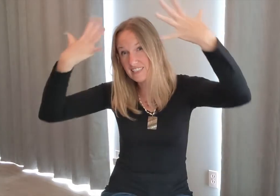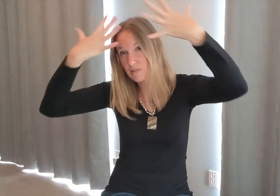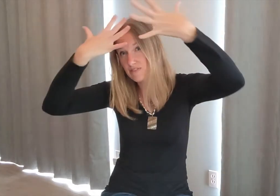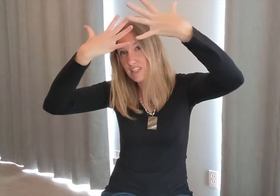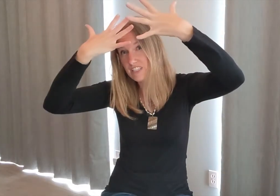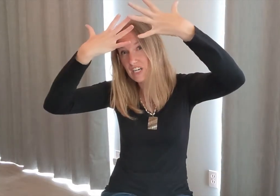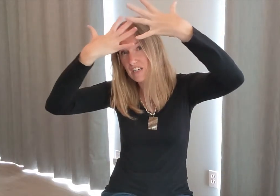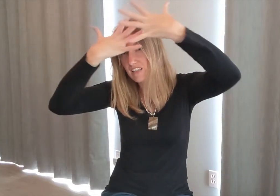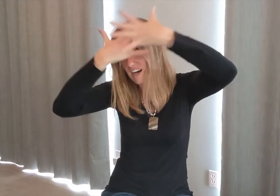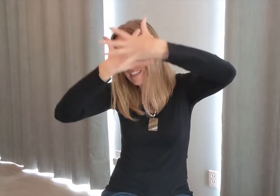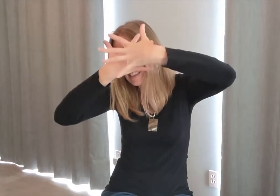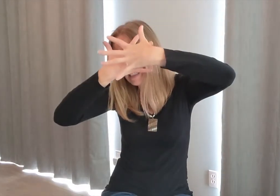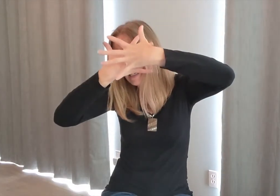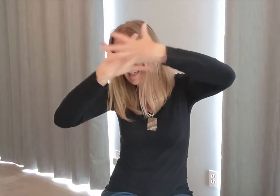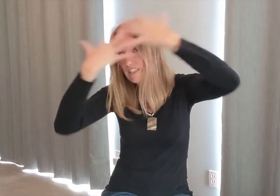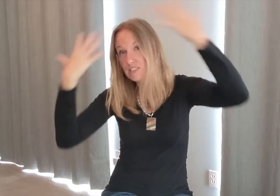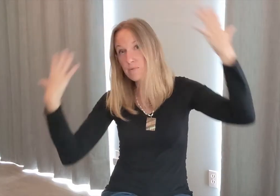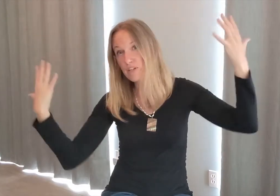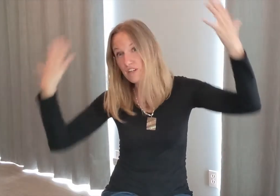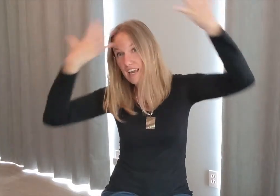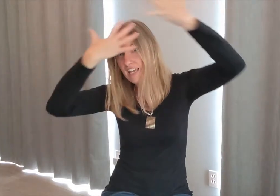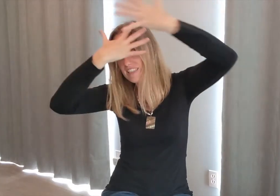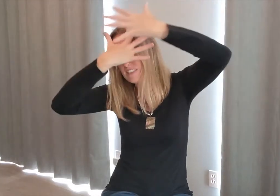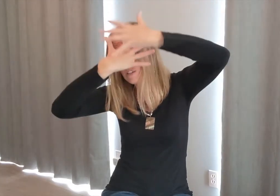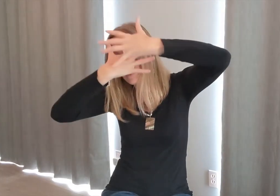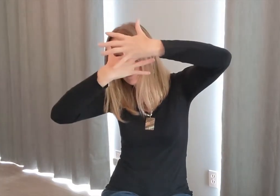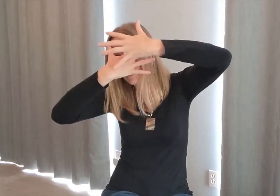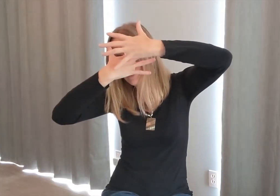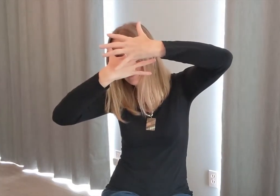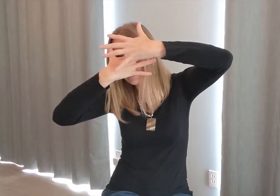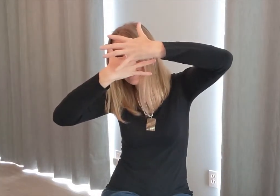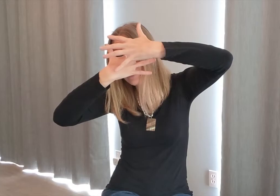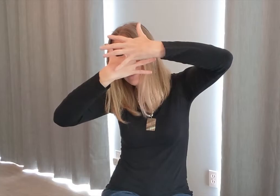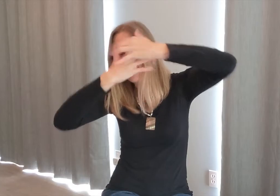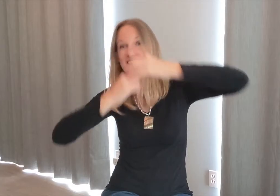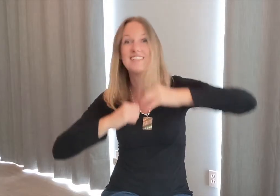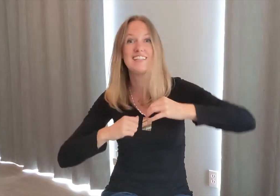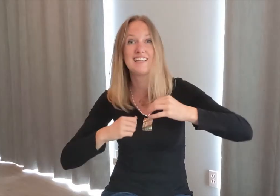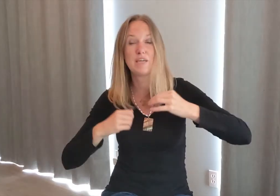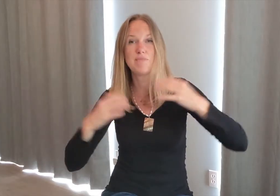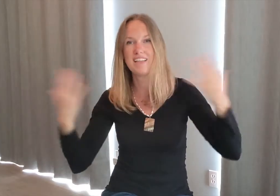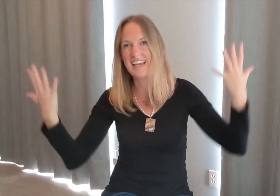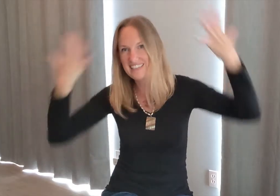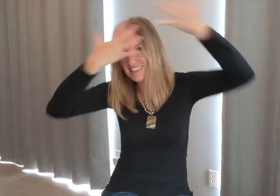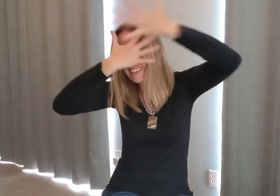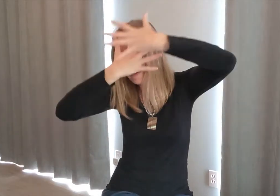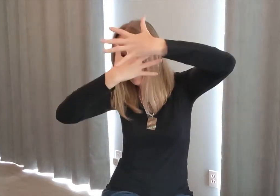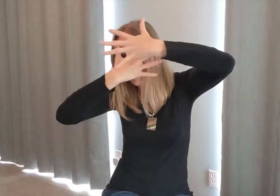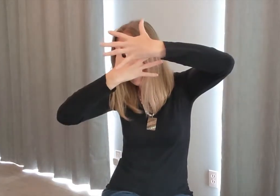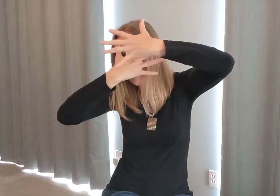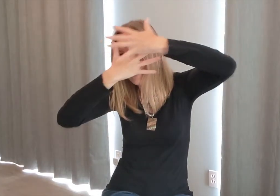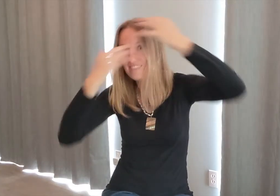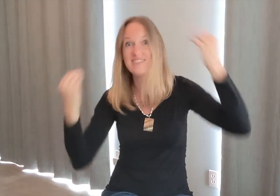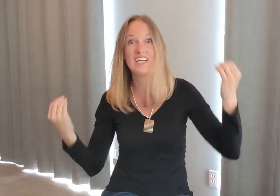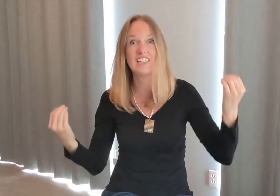we've done dark lots. You just put your hands over your face to keep the light away, okay?